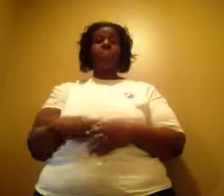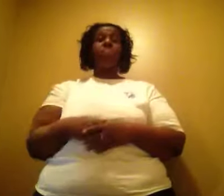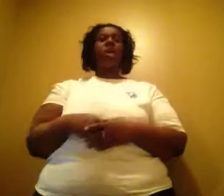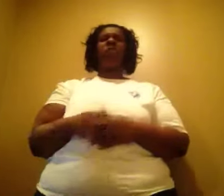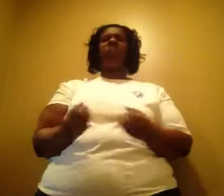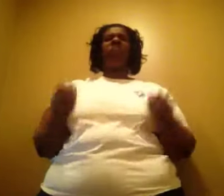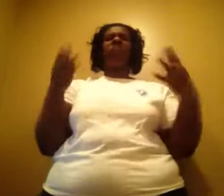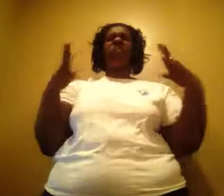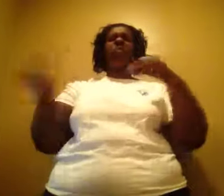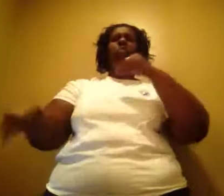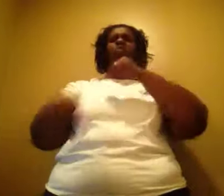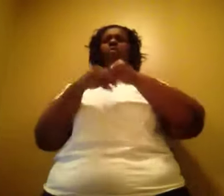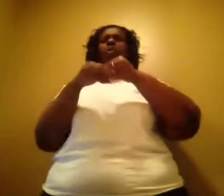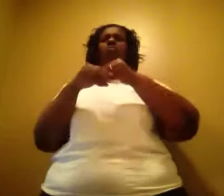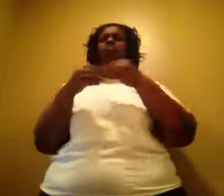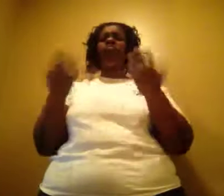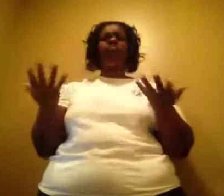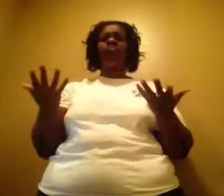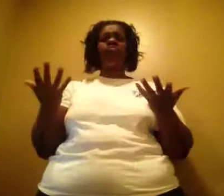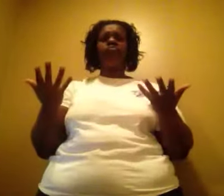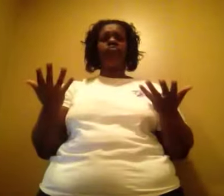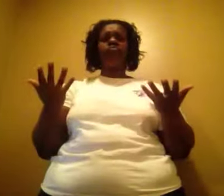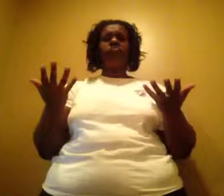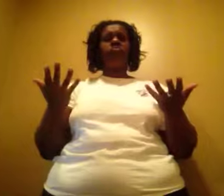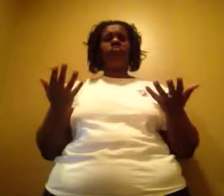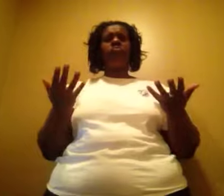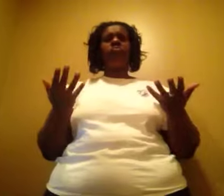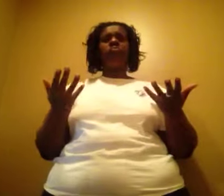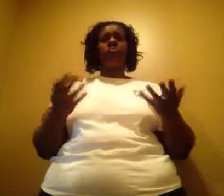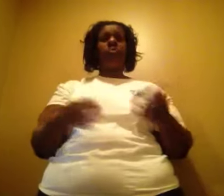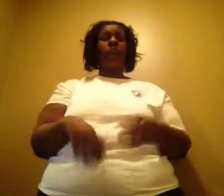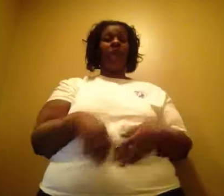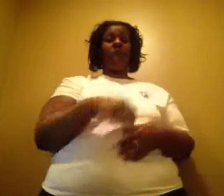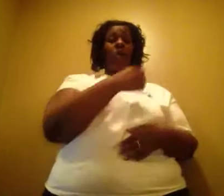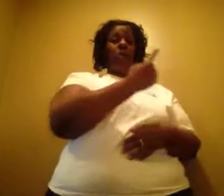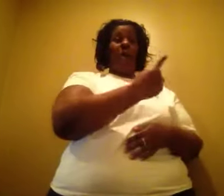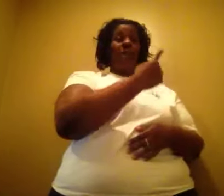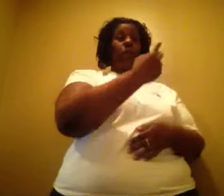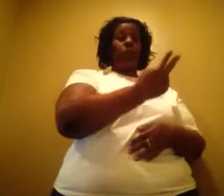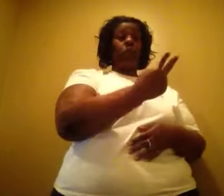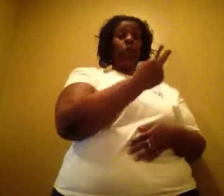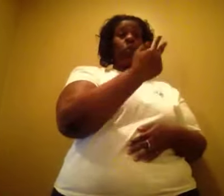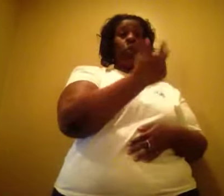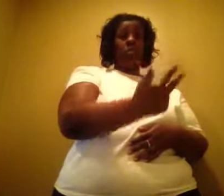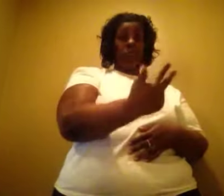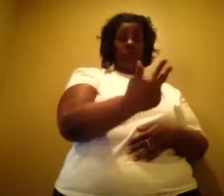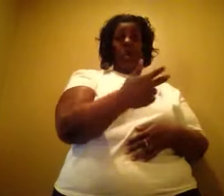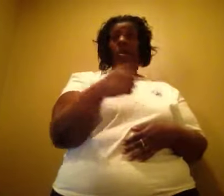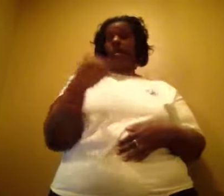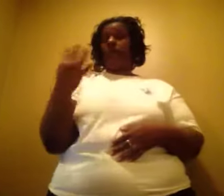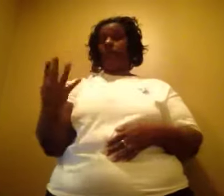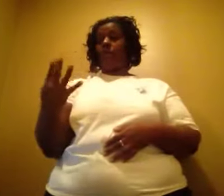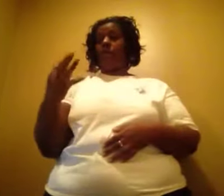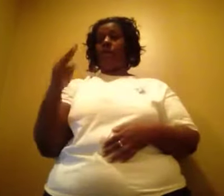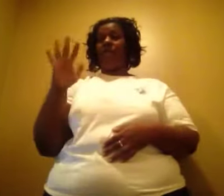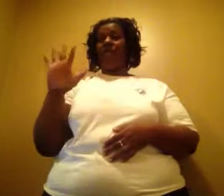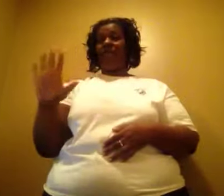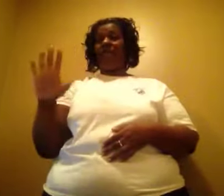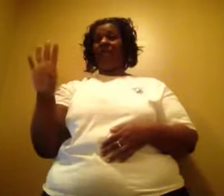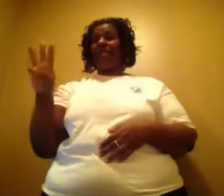total avocados do I have now? That's 1, 2, 3, 4, 5, 6,